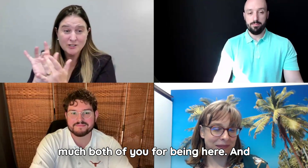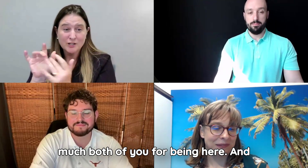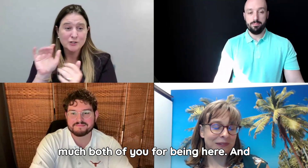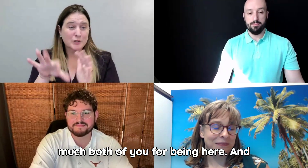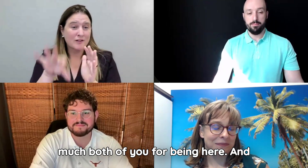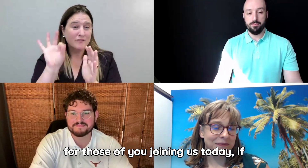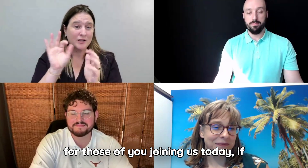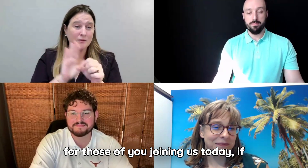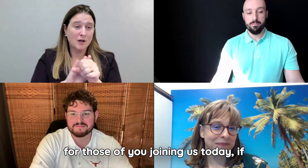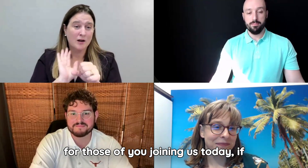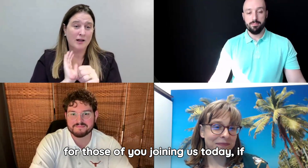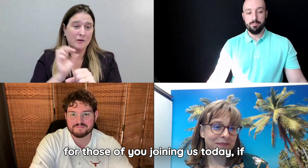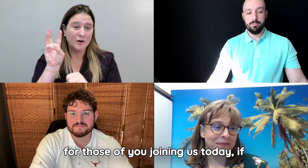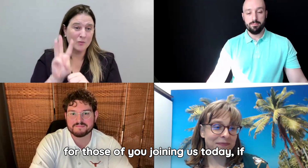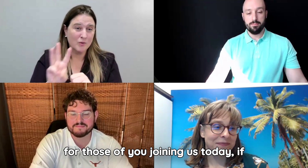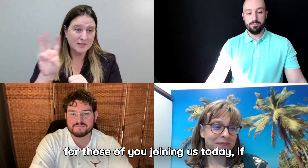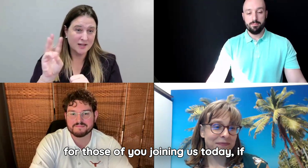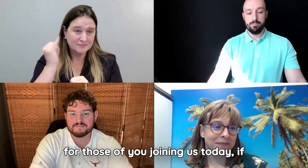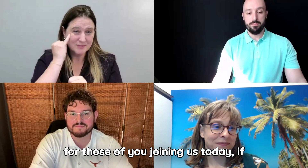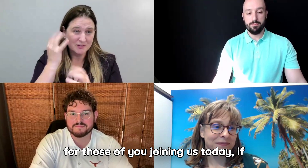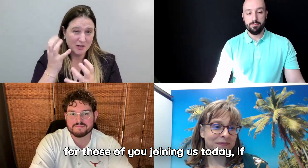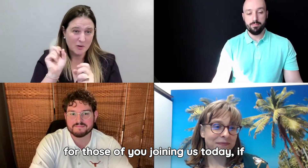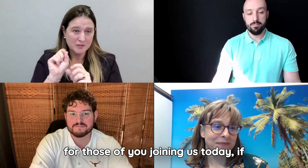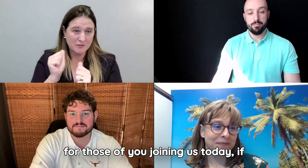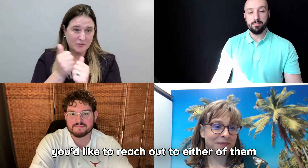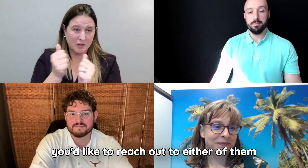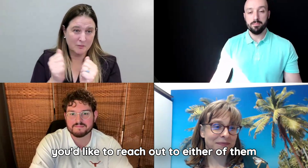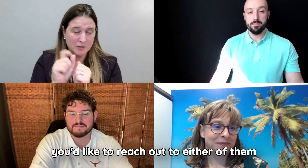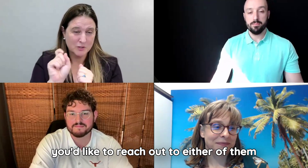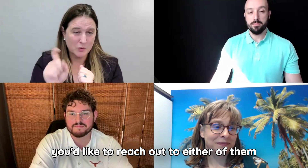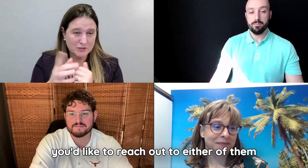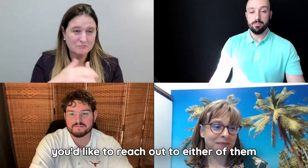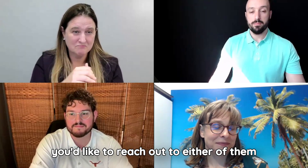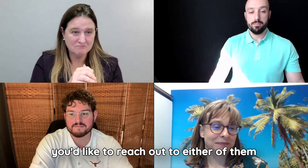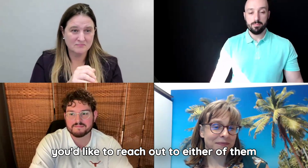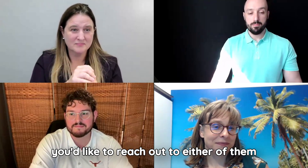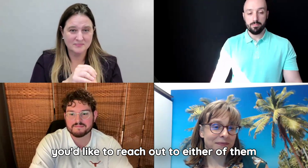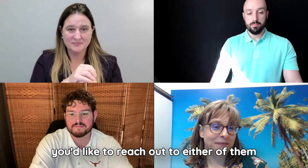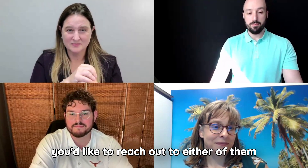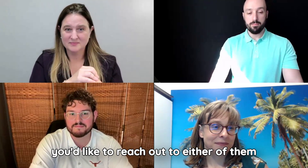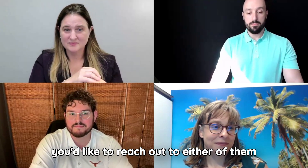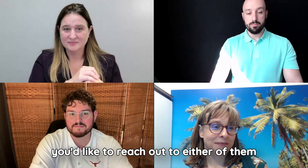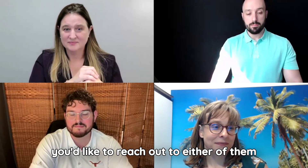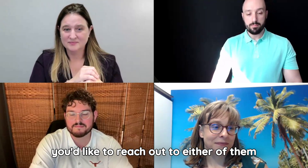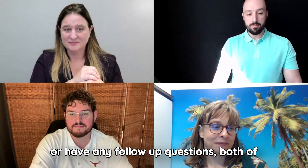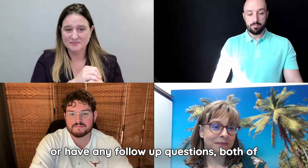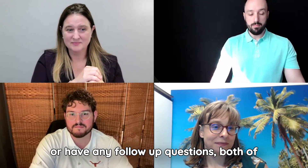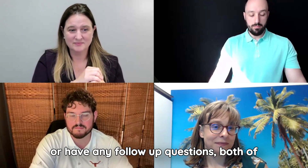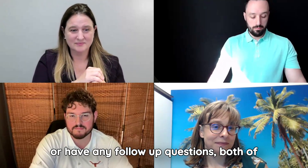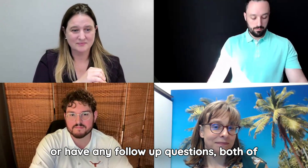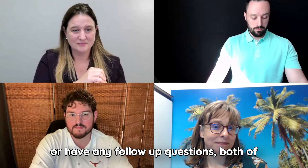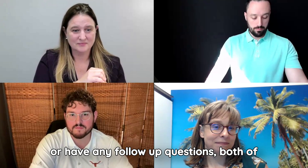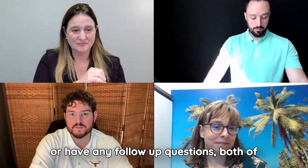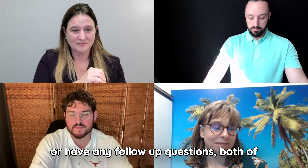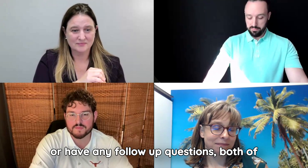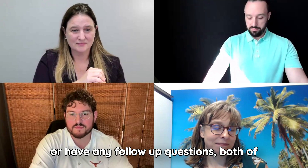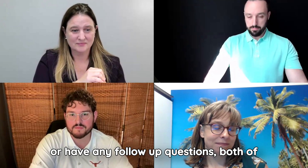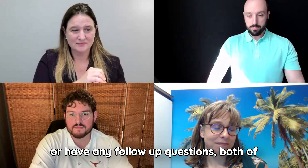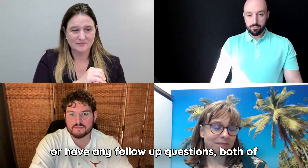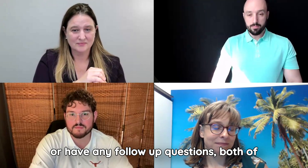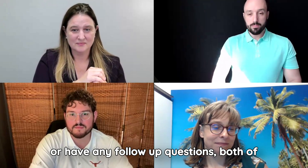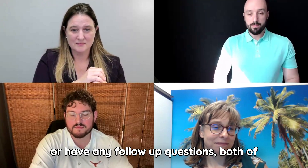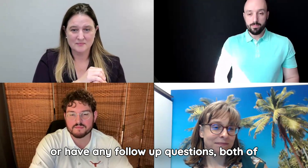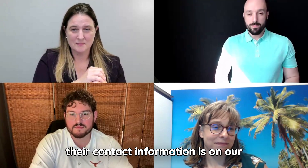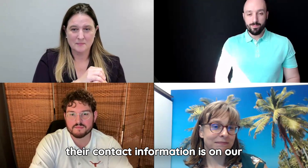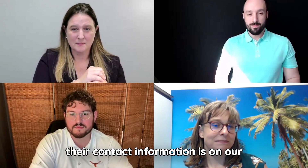of you, for being here. And for those of you joining us today, if you'd like to reach out to either of them or have any follow-up